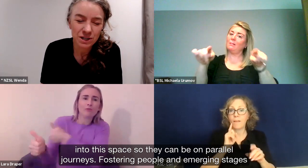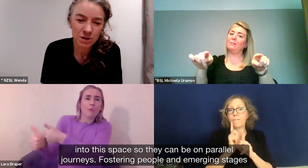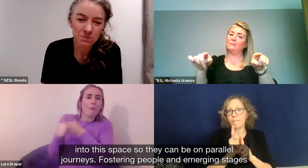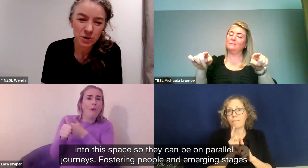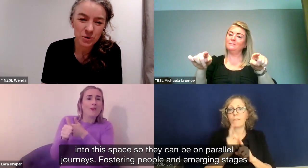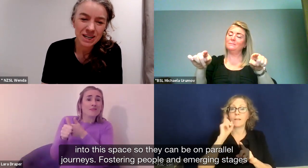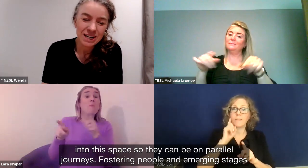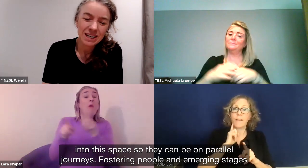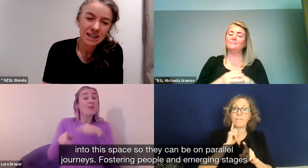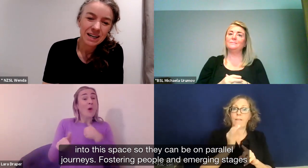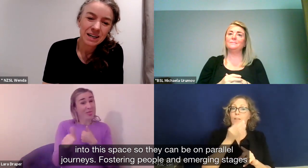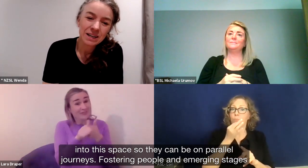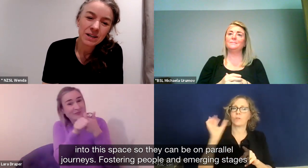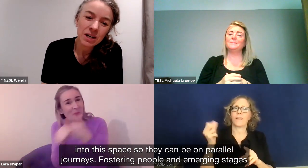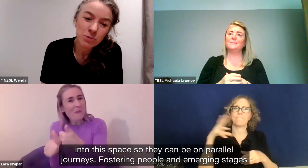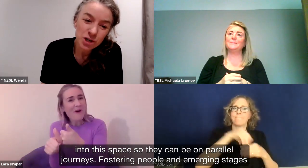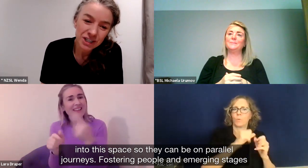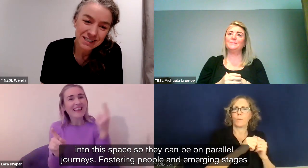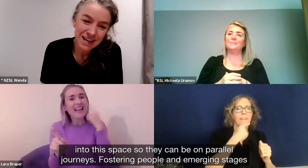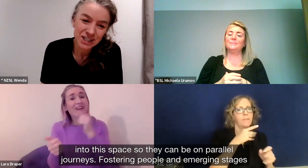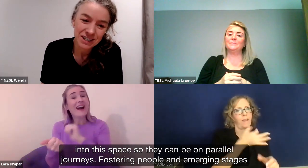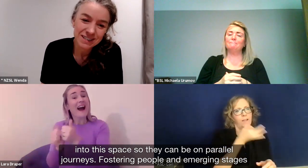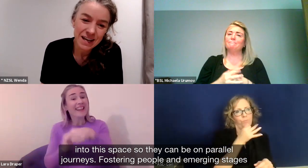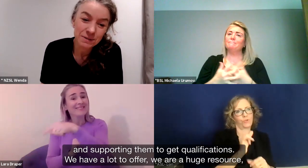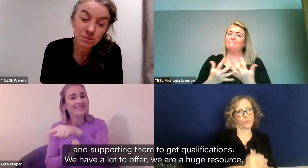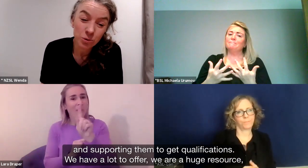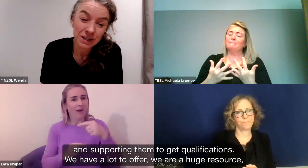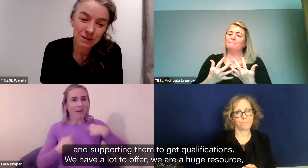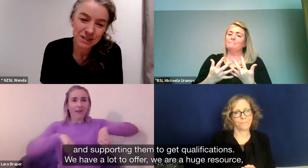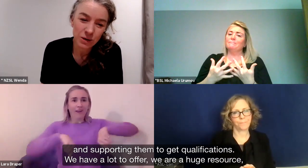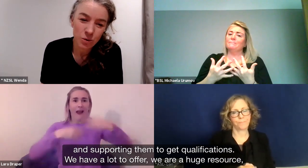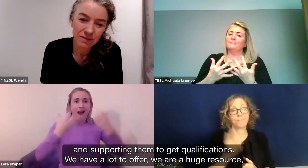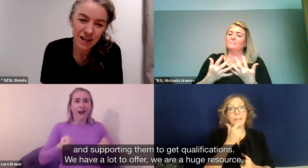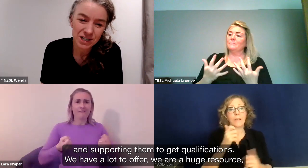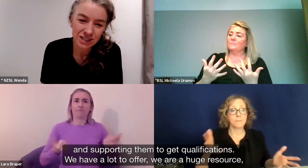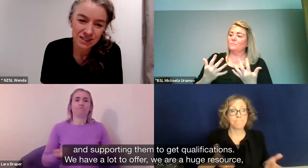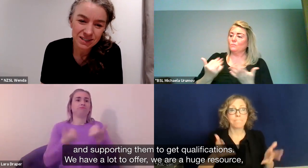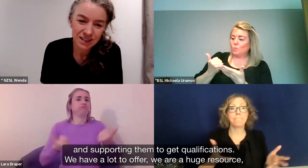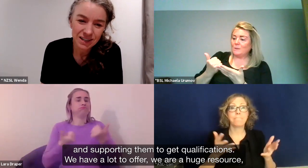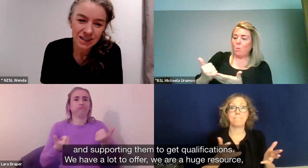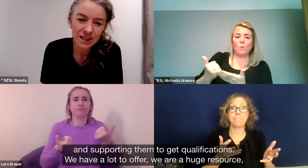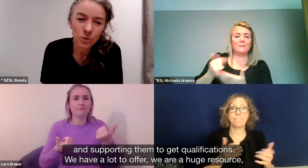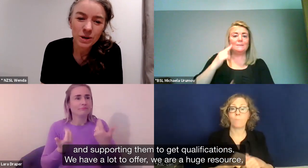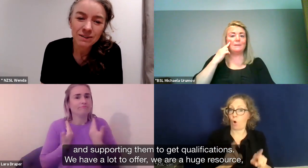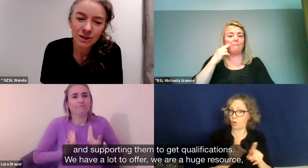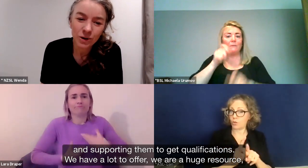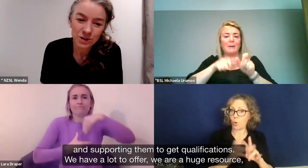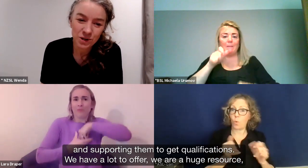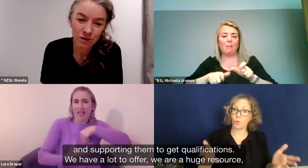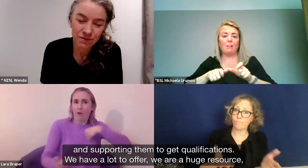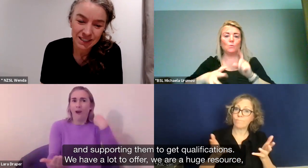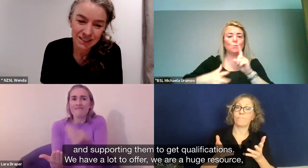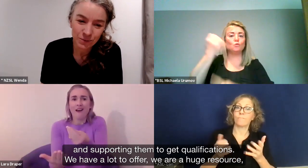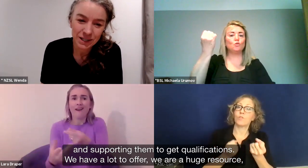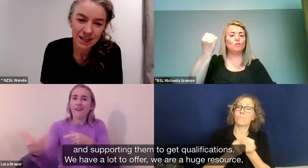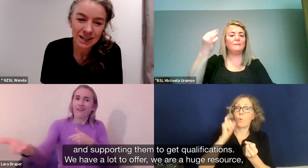Fostering people in emerging stages and in supporting them to get qualifications. We have a lot